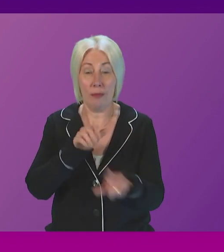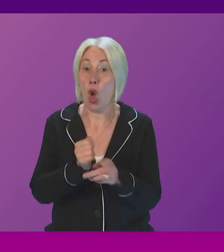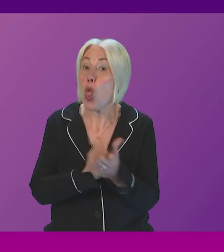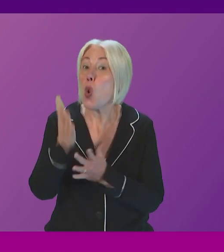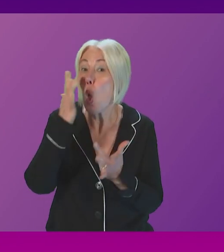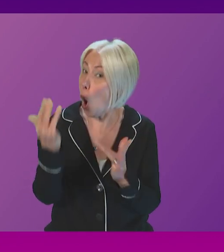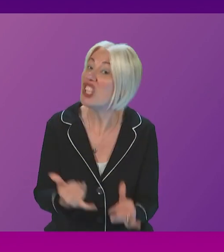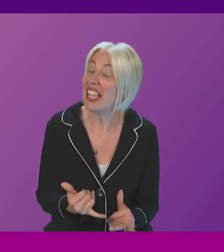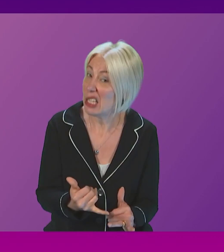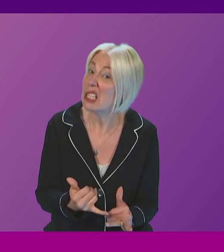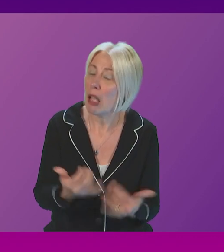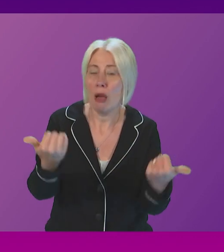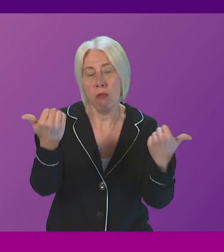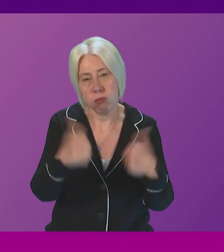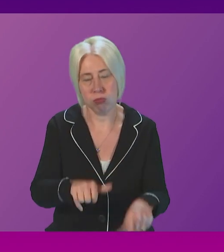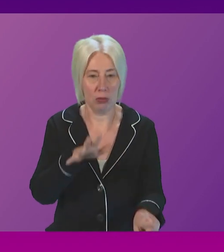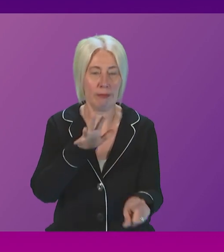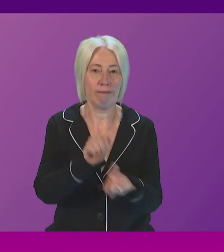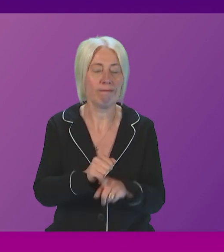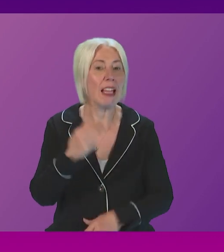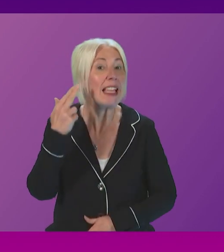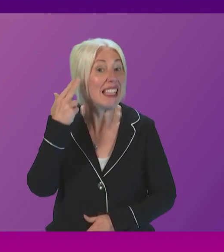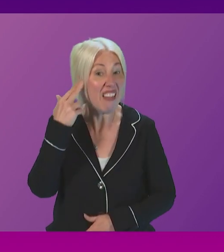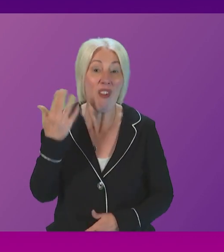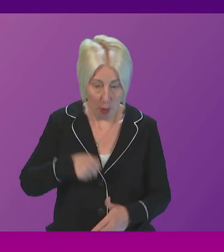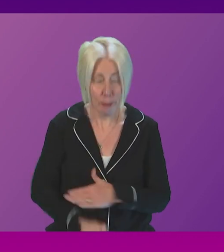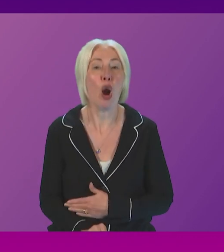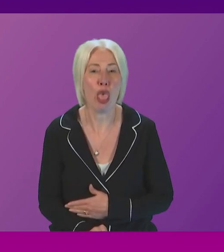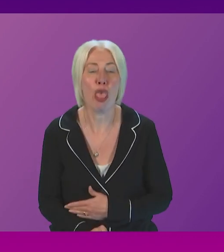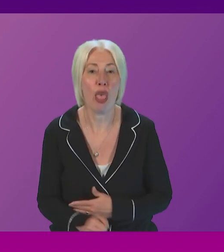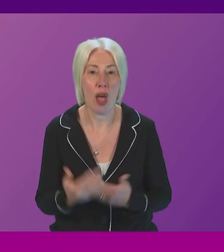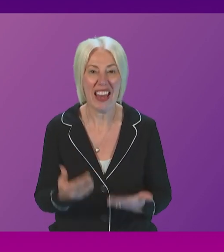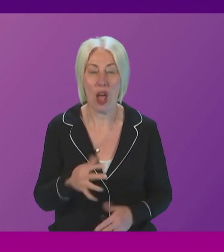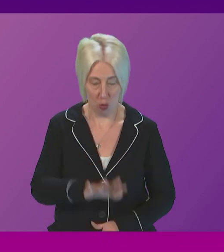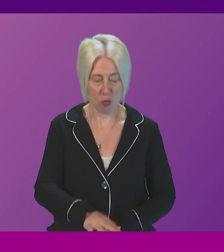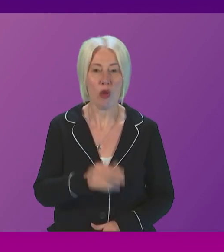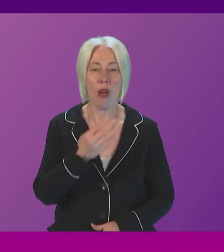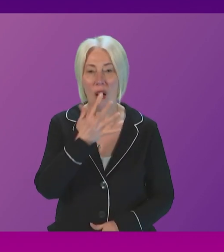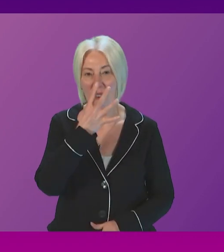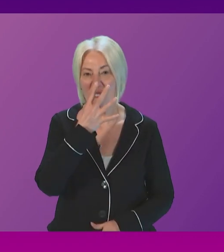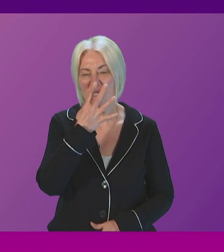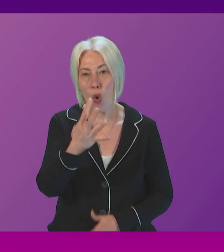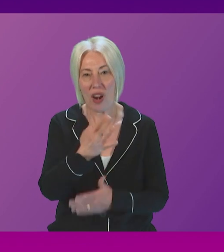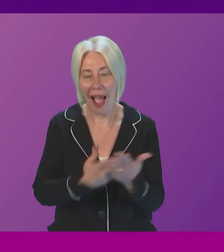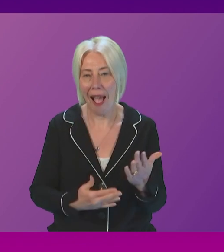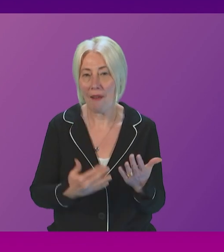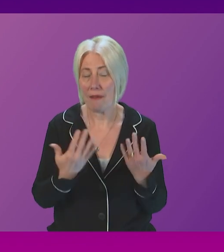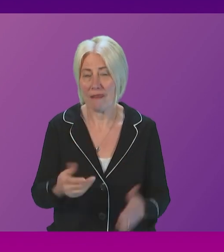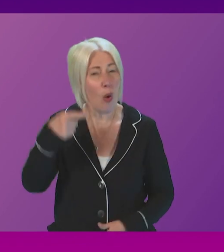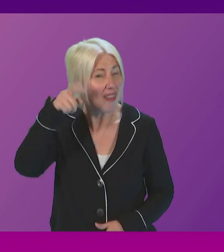the audit and she was finally diagnosed as being deaf from birth. And she's now four and a half and she's been fitted with a hearing aid.